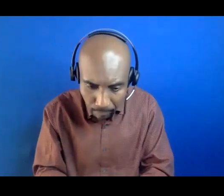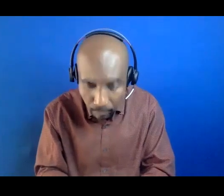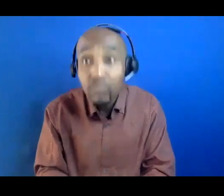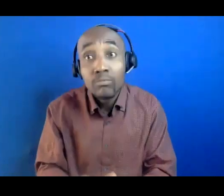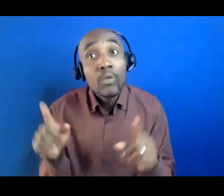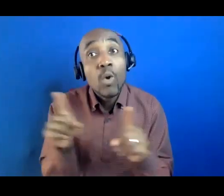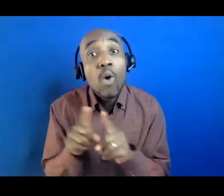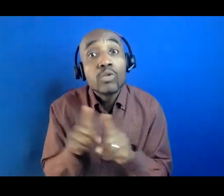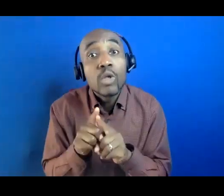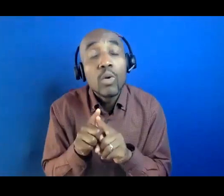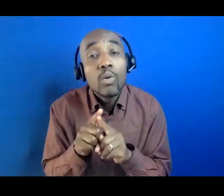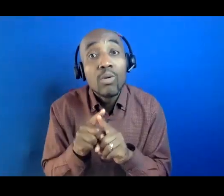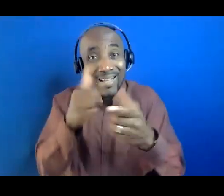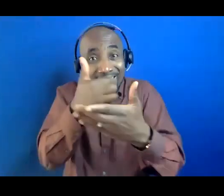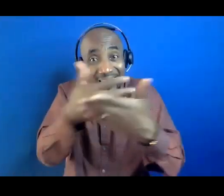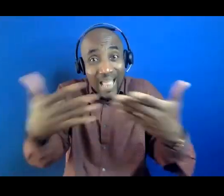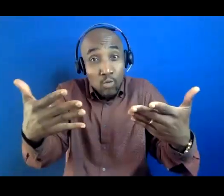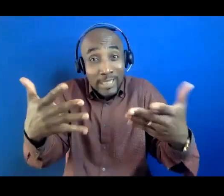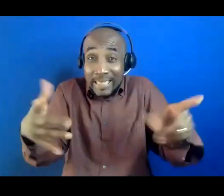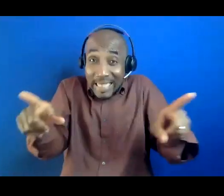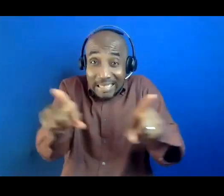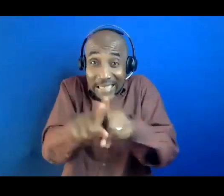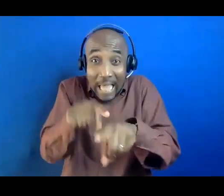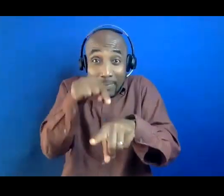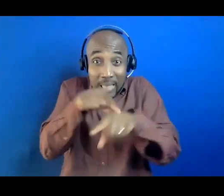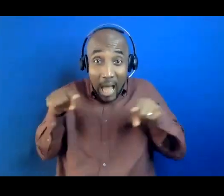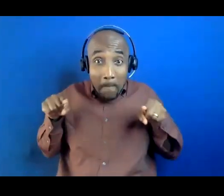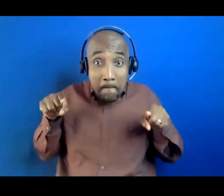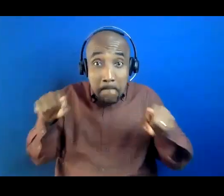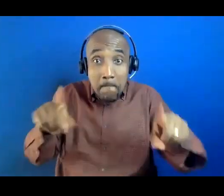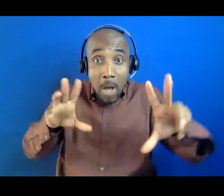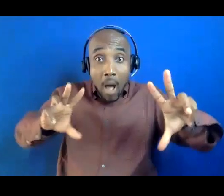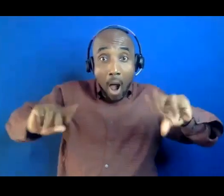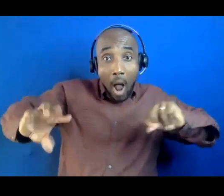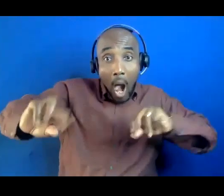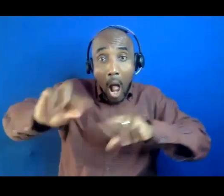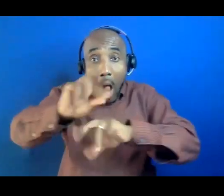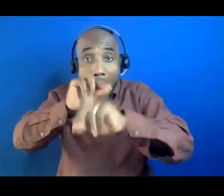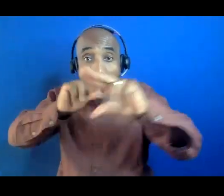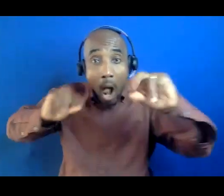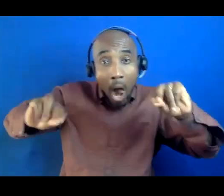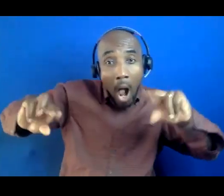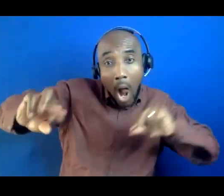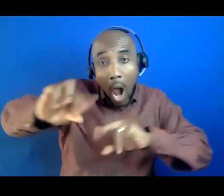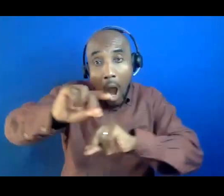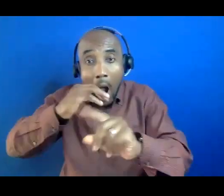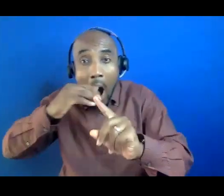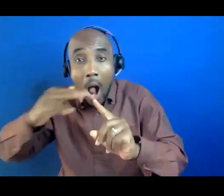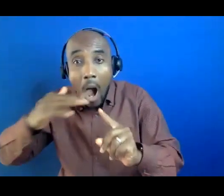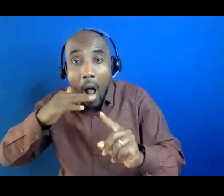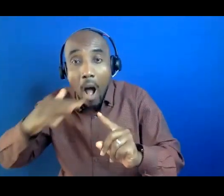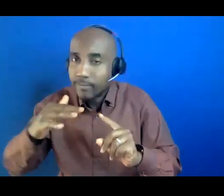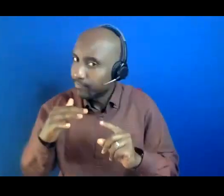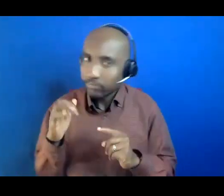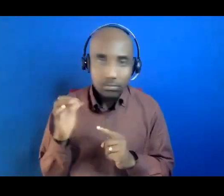same time. All of the languages were spoken at exactly the same time. And this tells us something that is very important. The fact that God